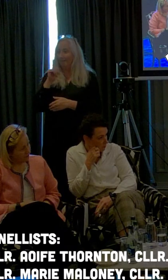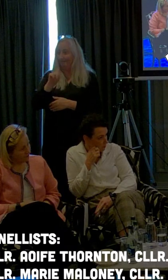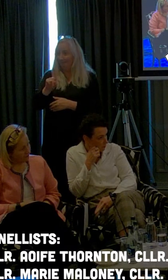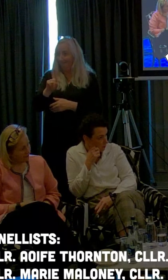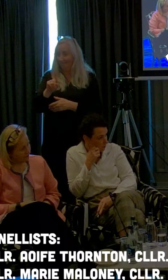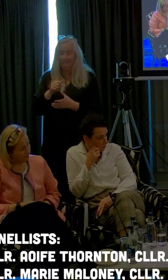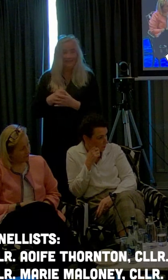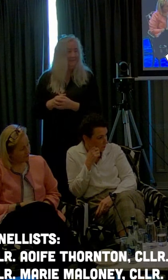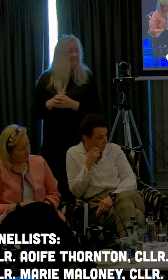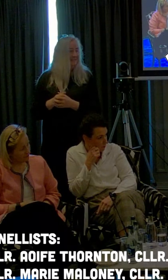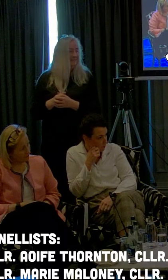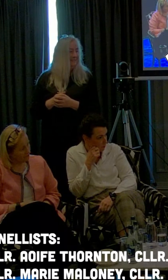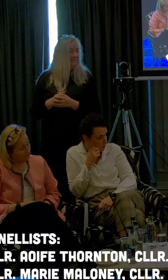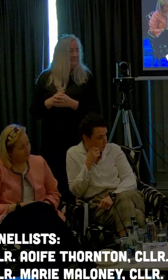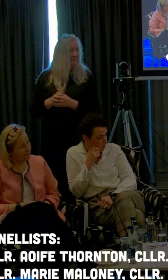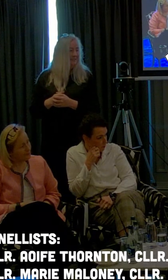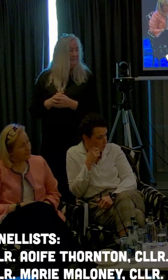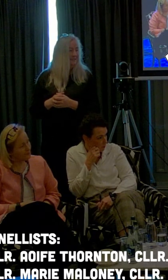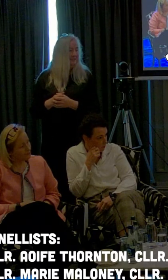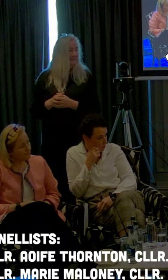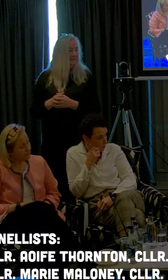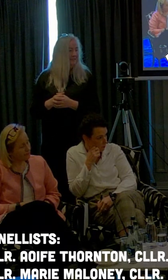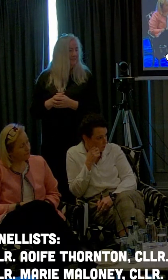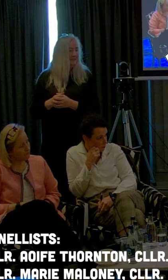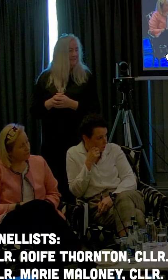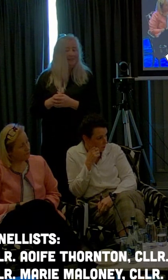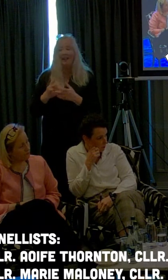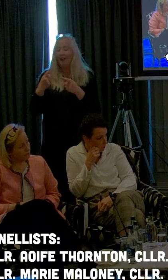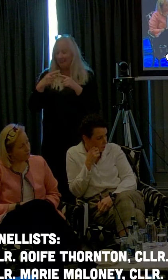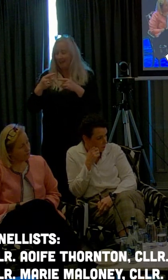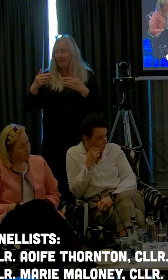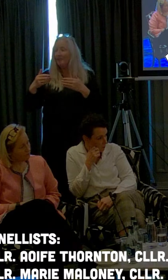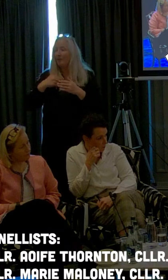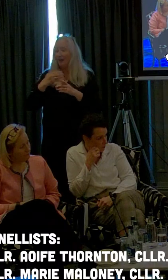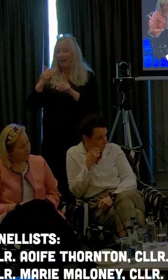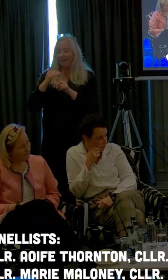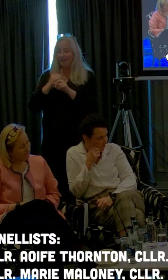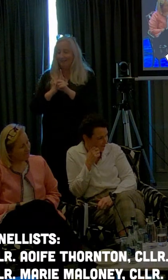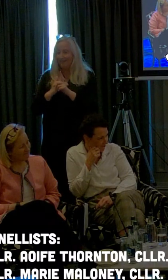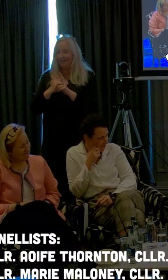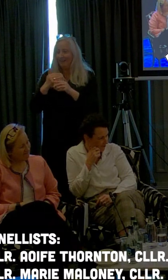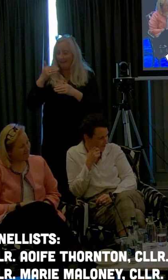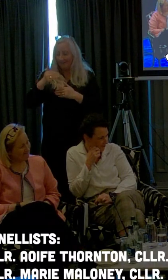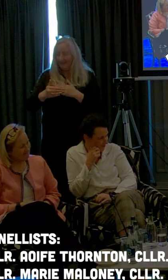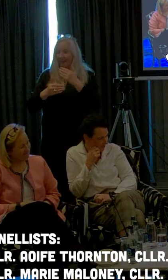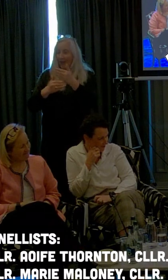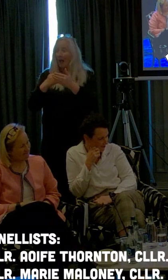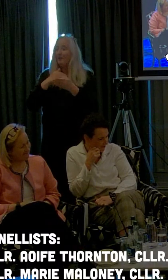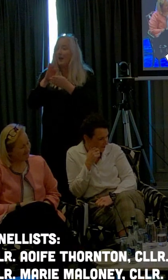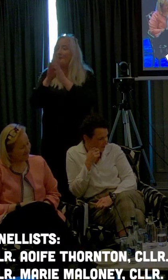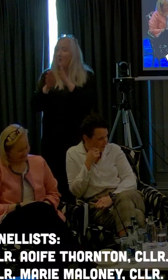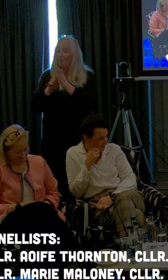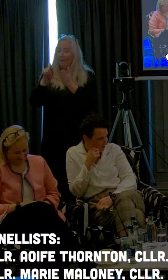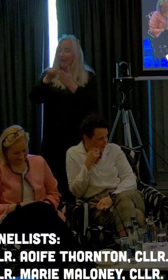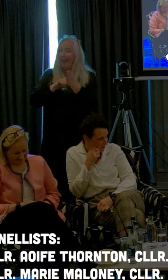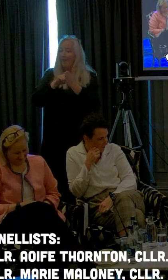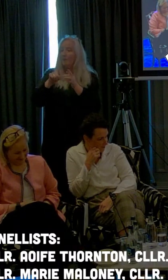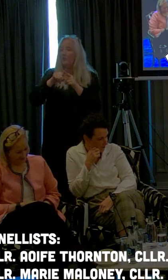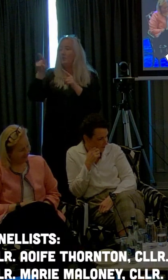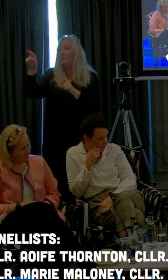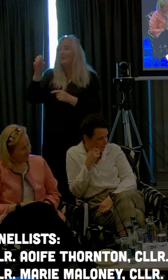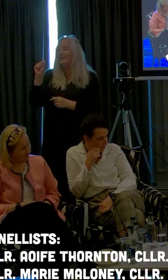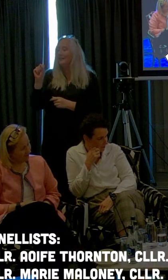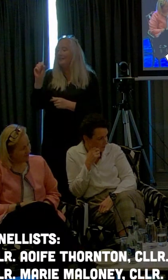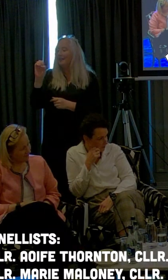then subsequently contested the Senate election. I wasn't appointed, I got elected to the Senate. And